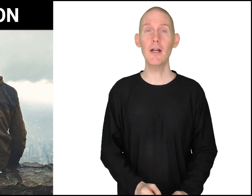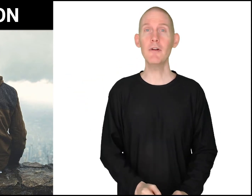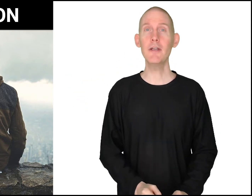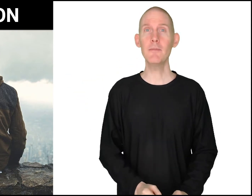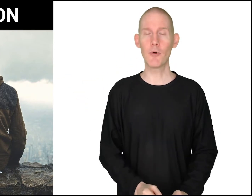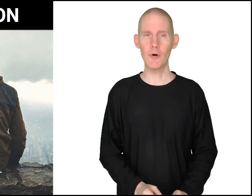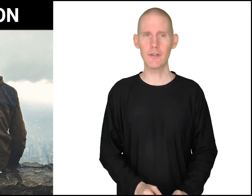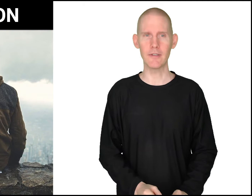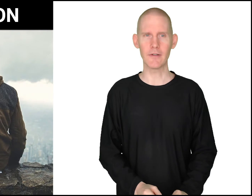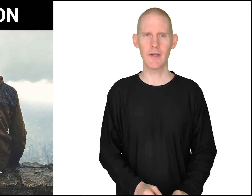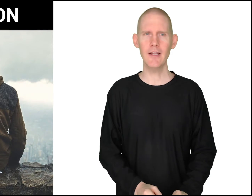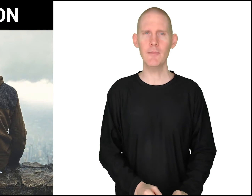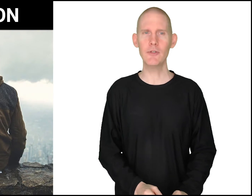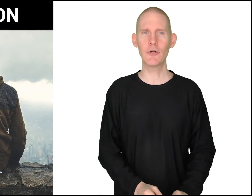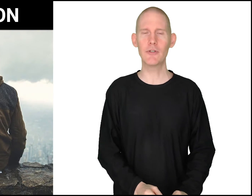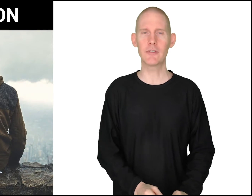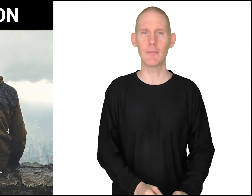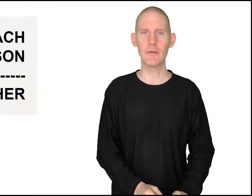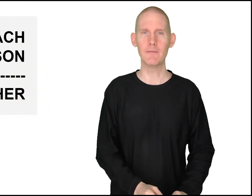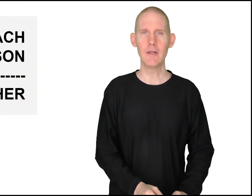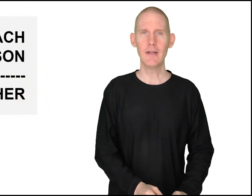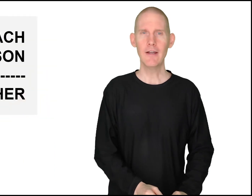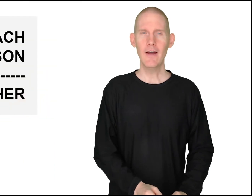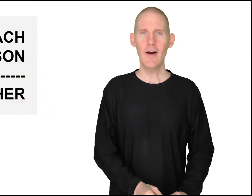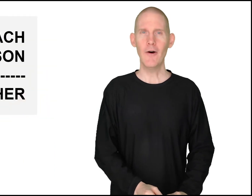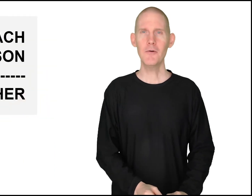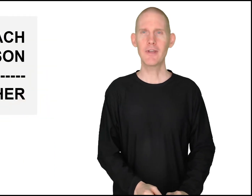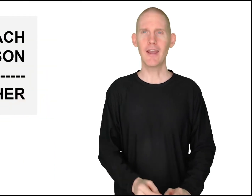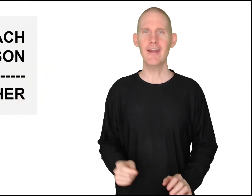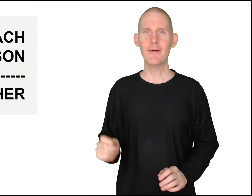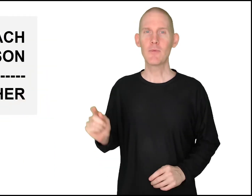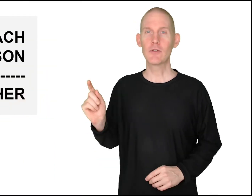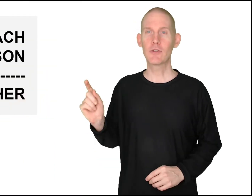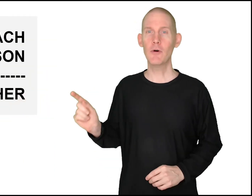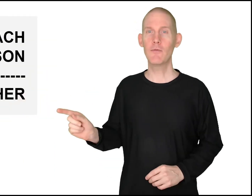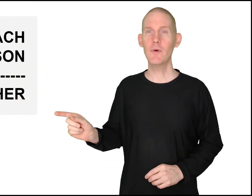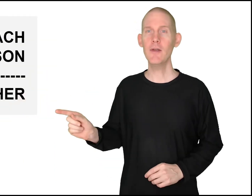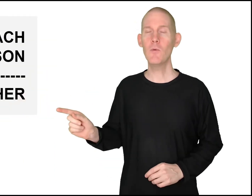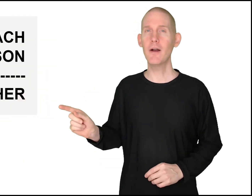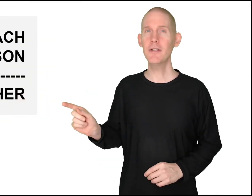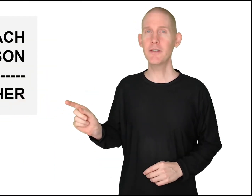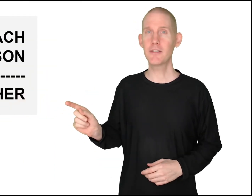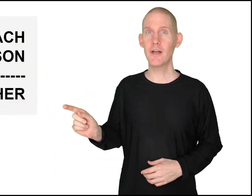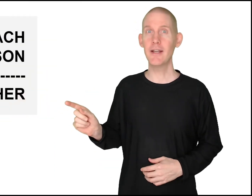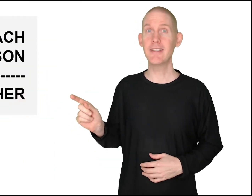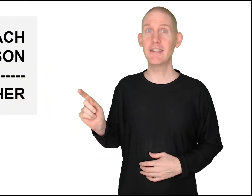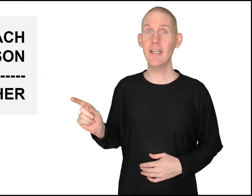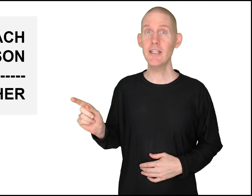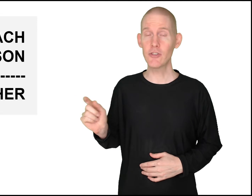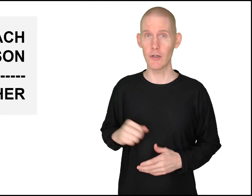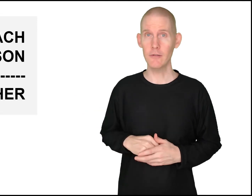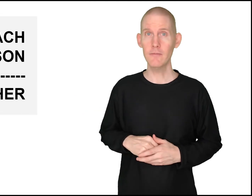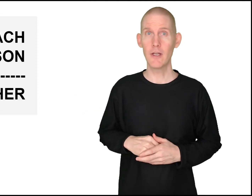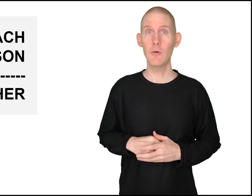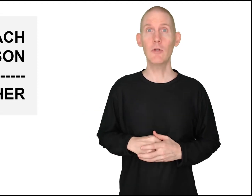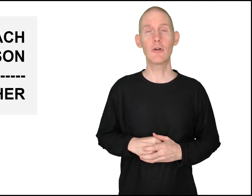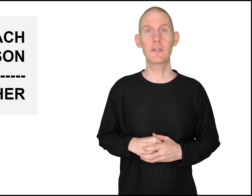very important, okay? Let me show you something. Okay, so if we wanted to sign teacher, it would look something